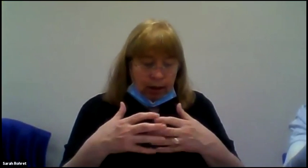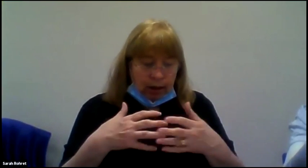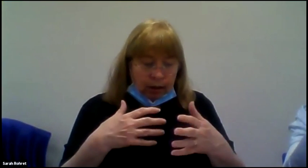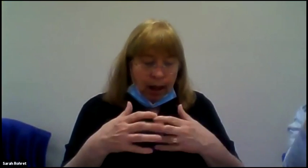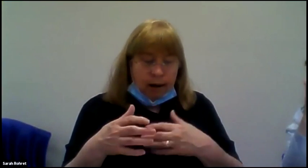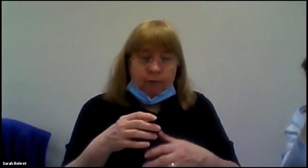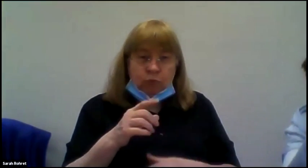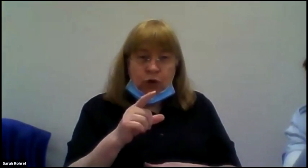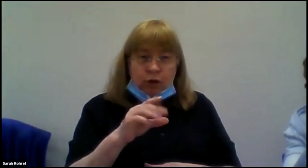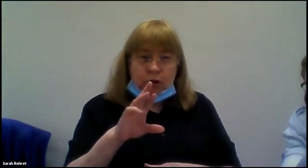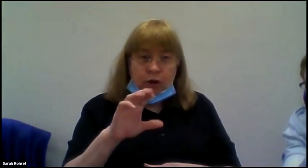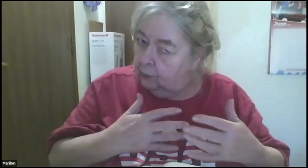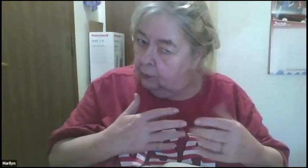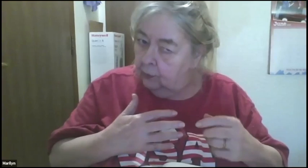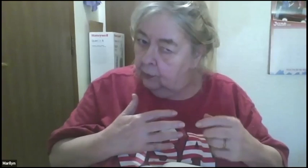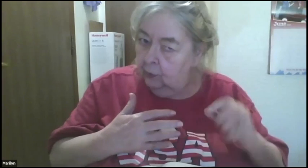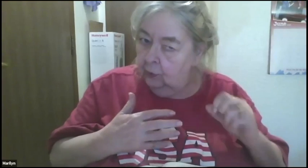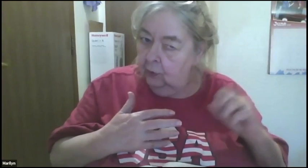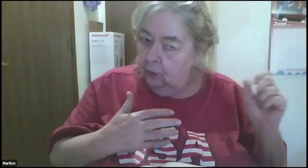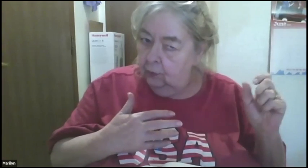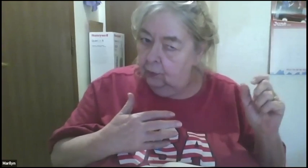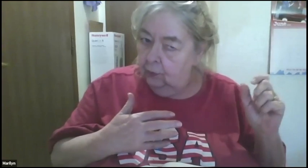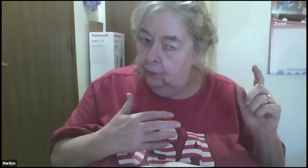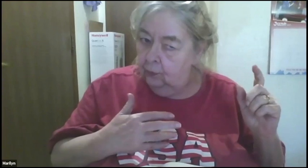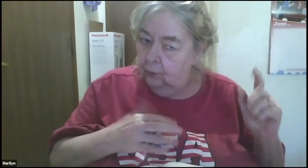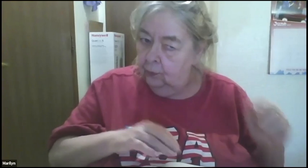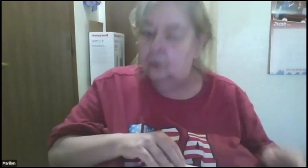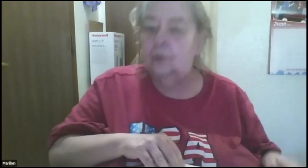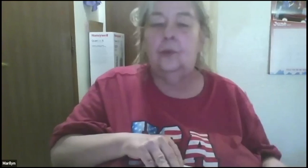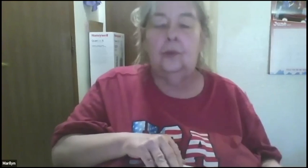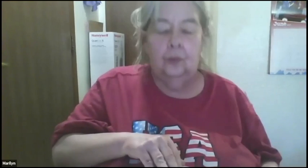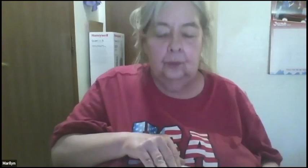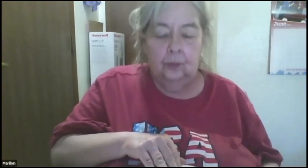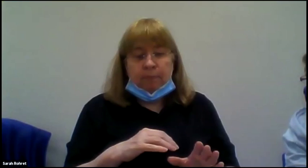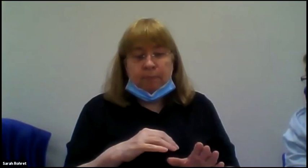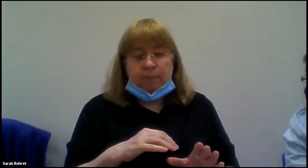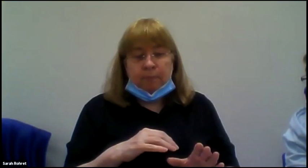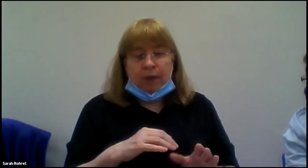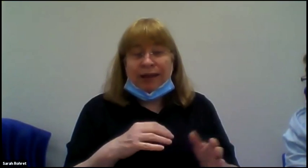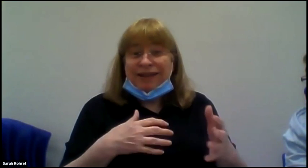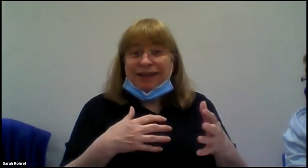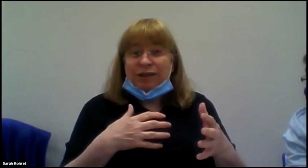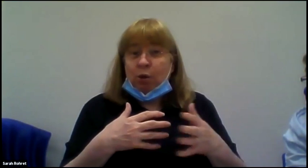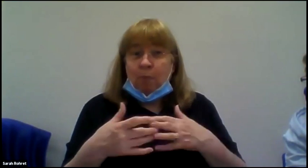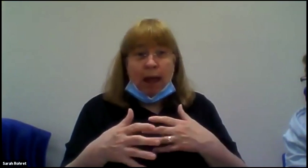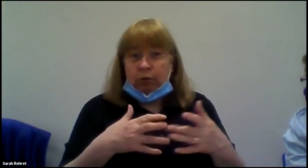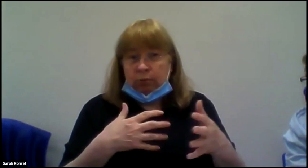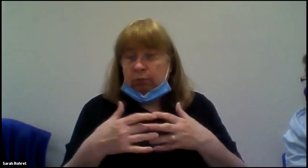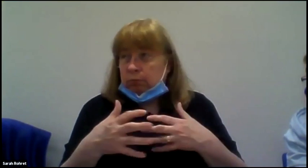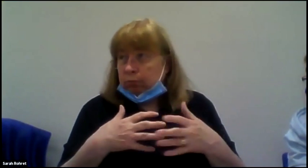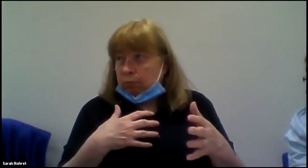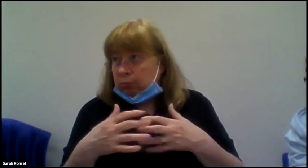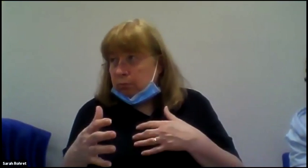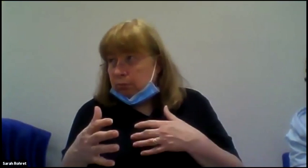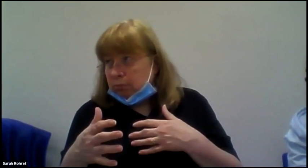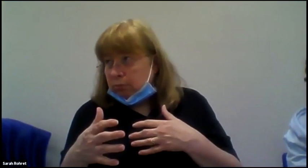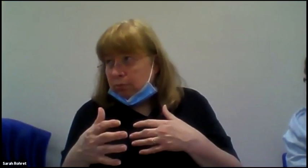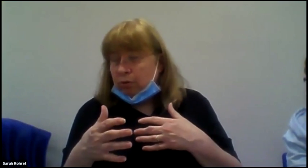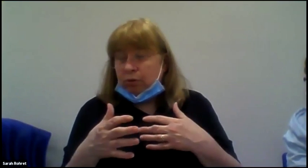A lot of them just spell it. But this is still matter. Oh. So